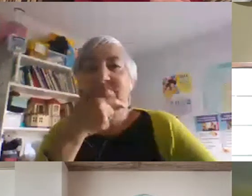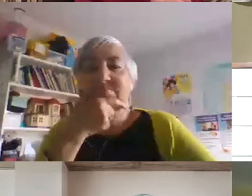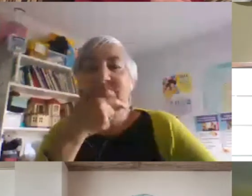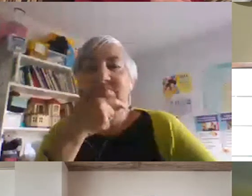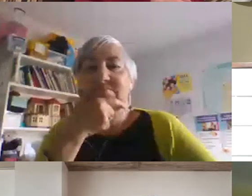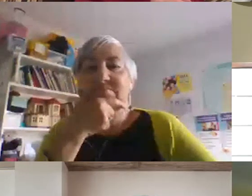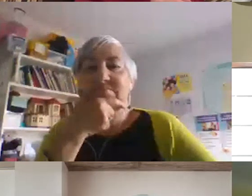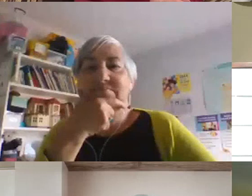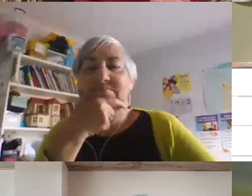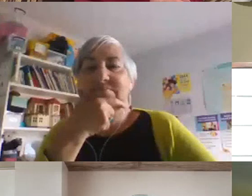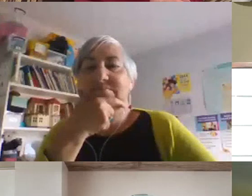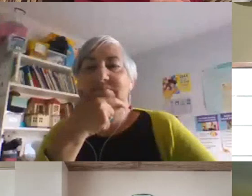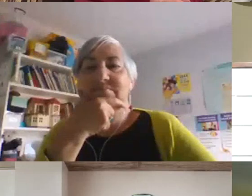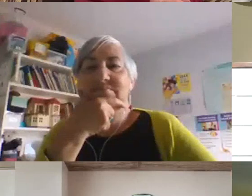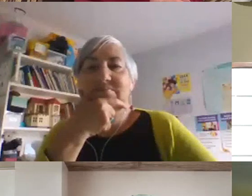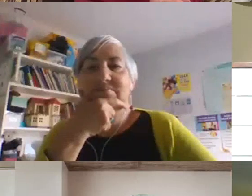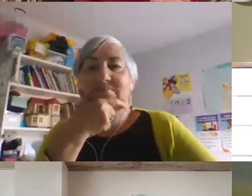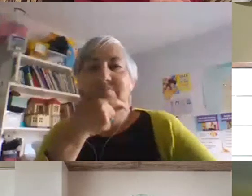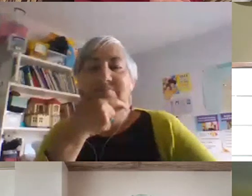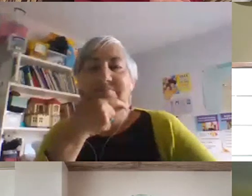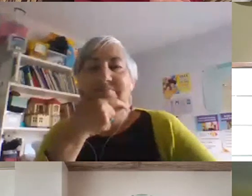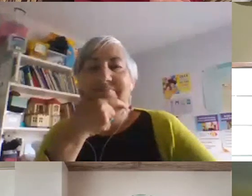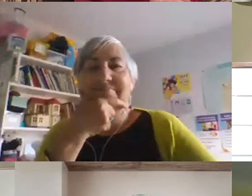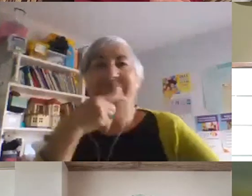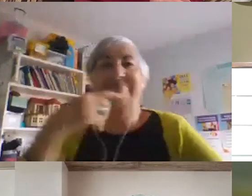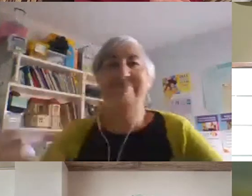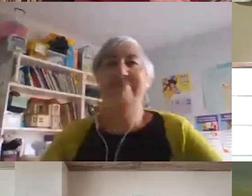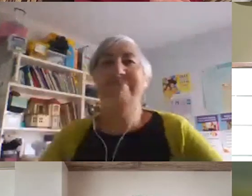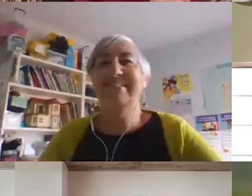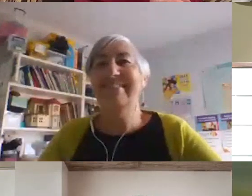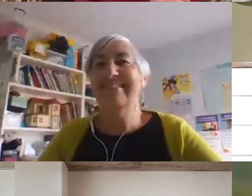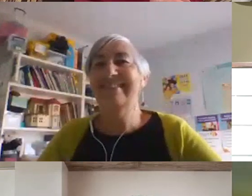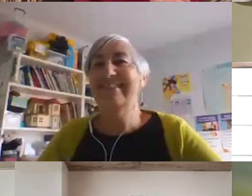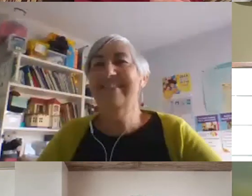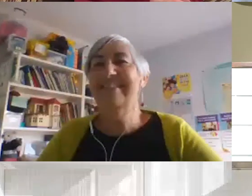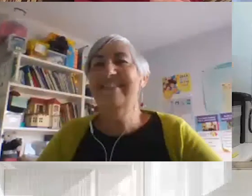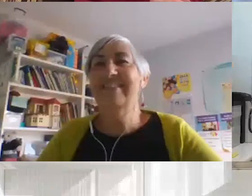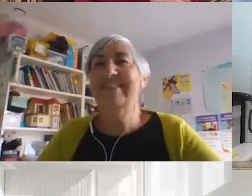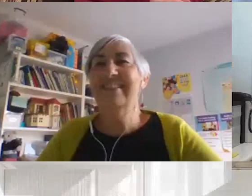That was like too quick. It was very quick. Hello, everyone. Sorry, guys.